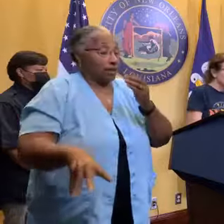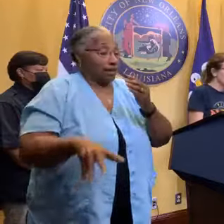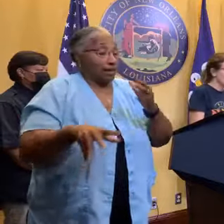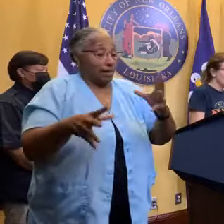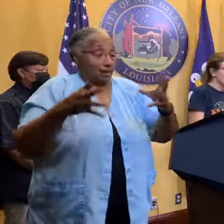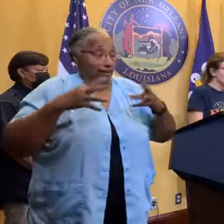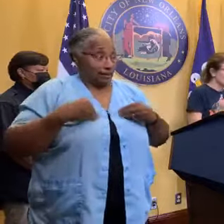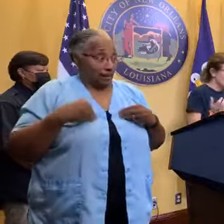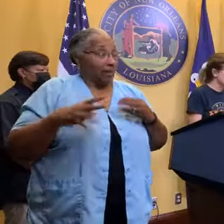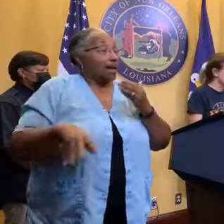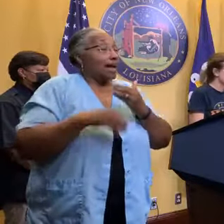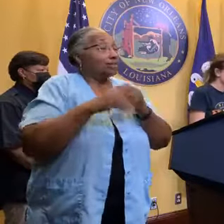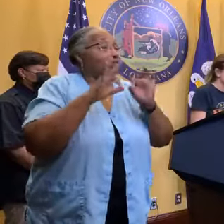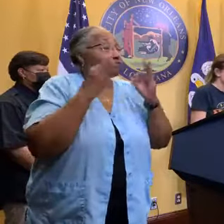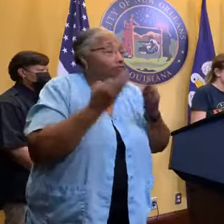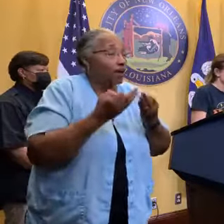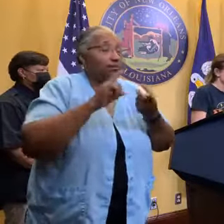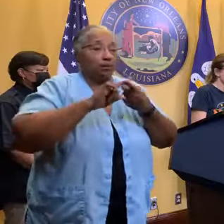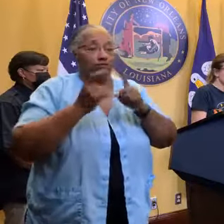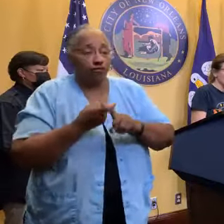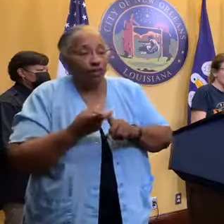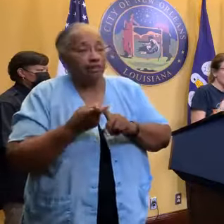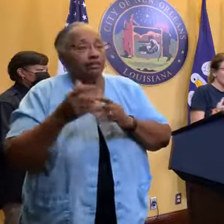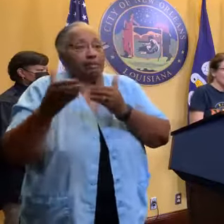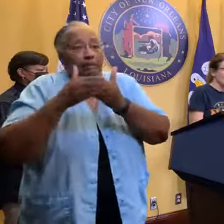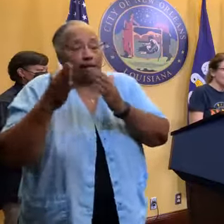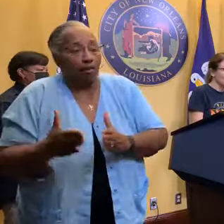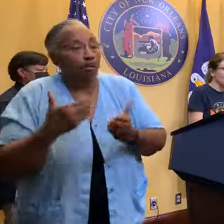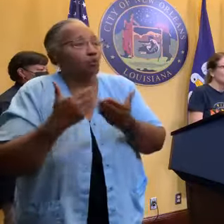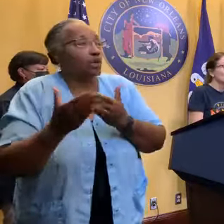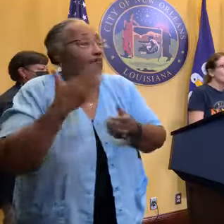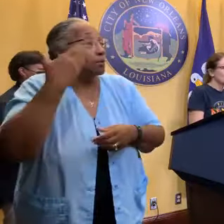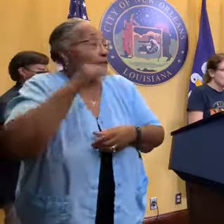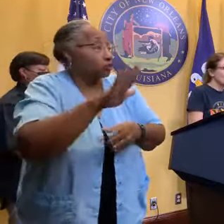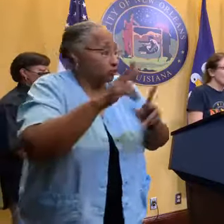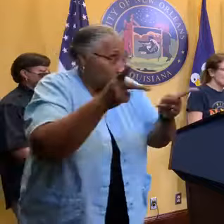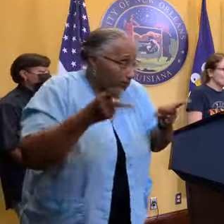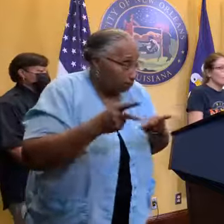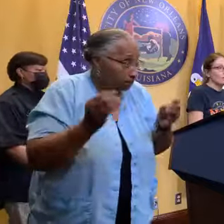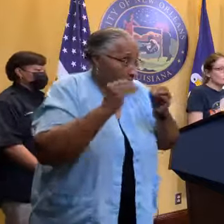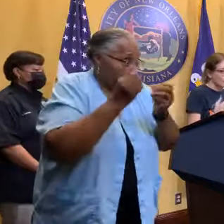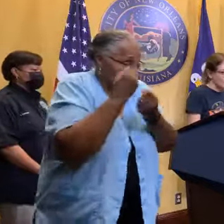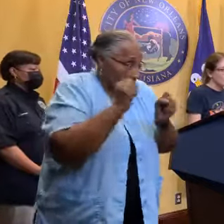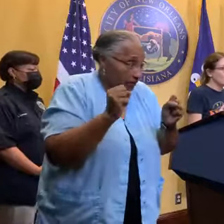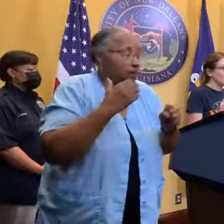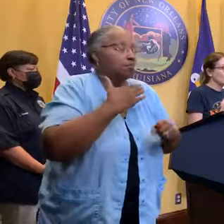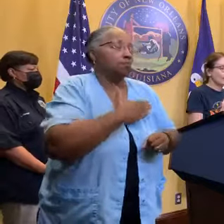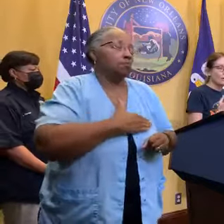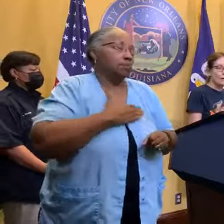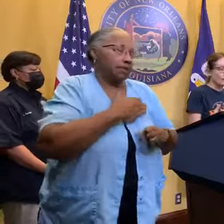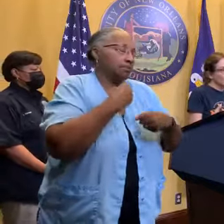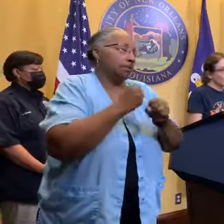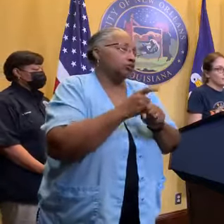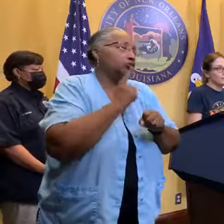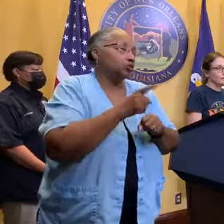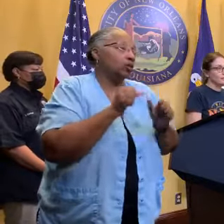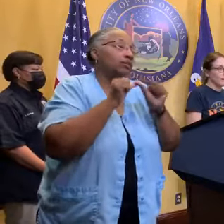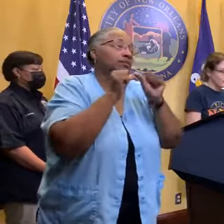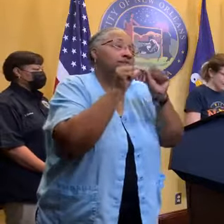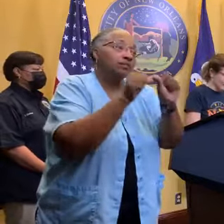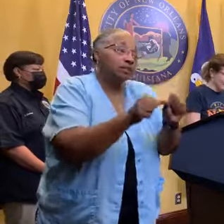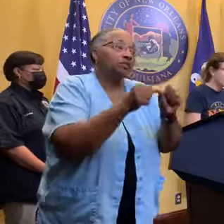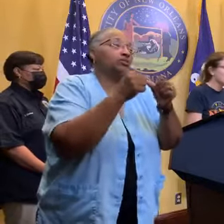live with, friends, because you have the more secure location, please make sure you are continuing to follow all of the distancing